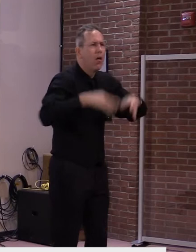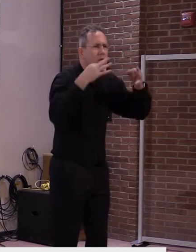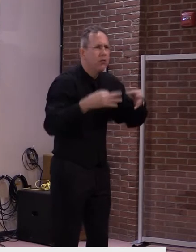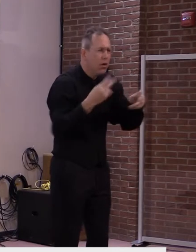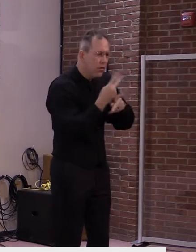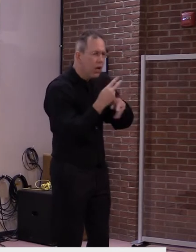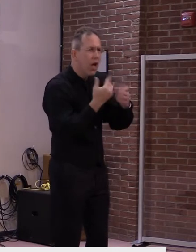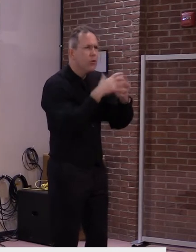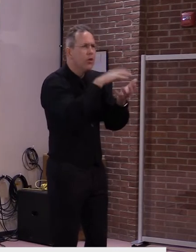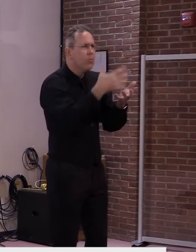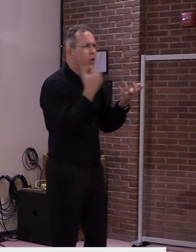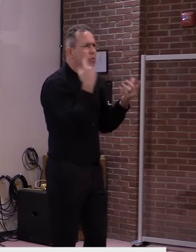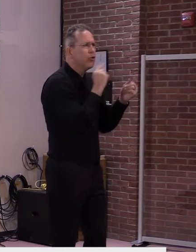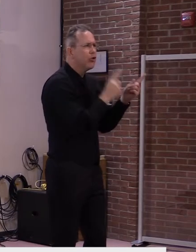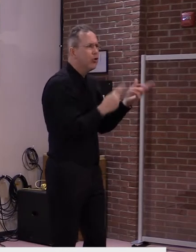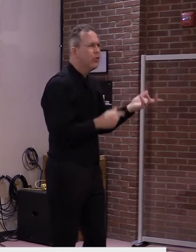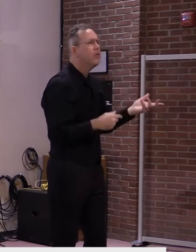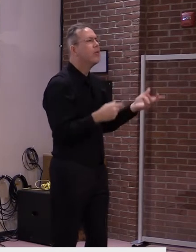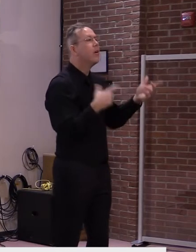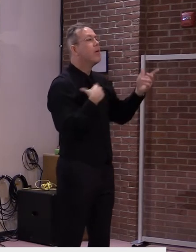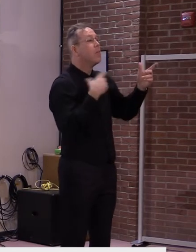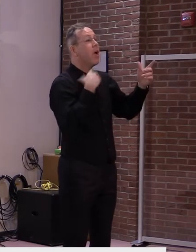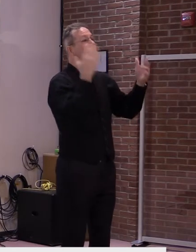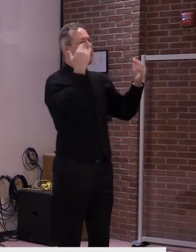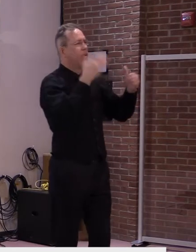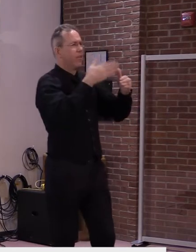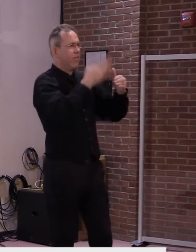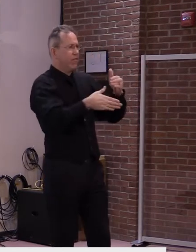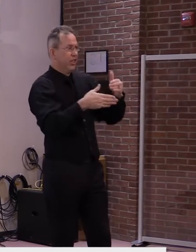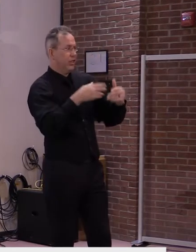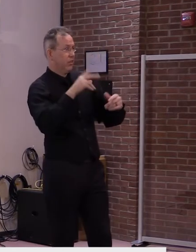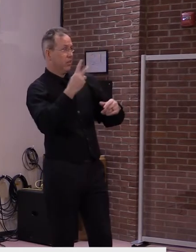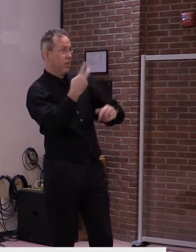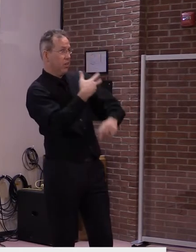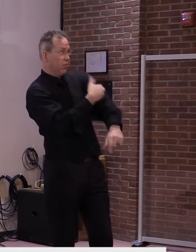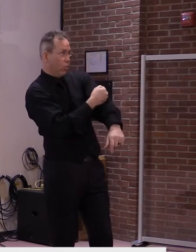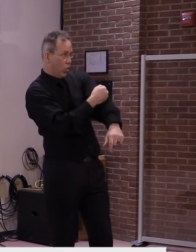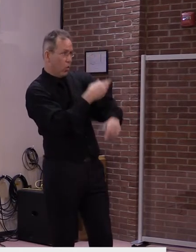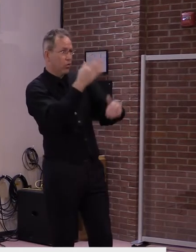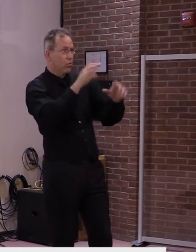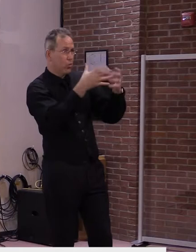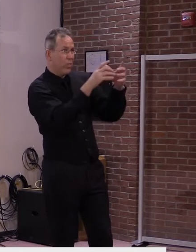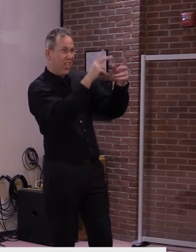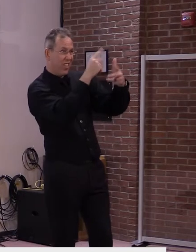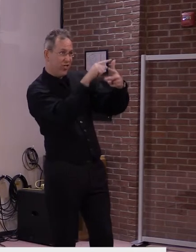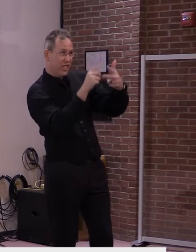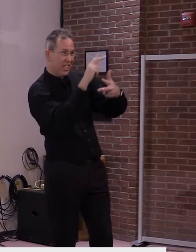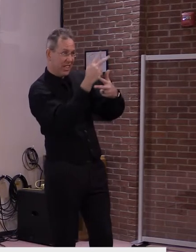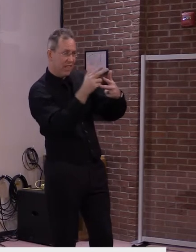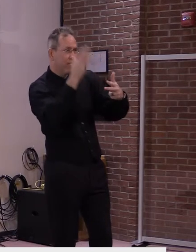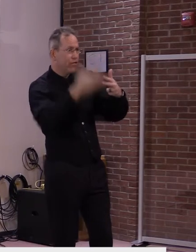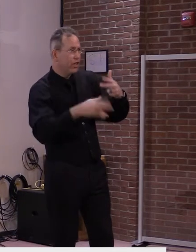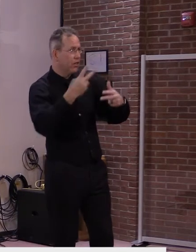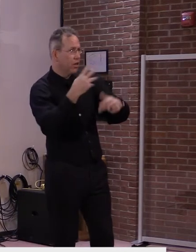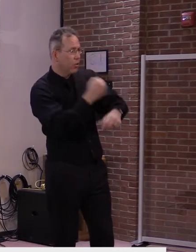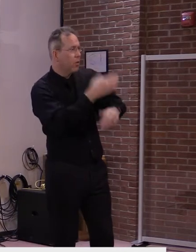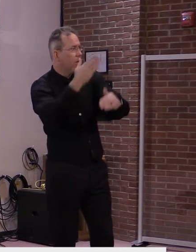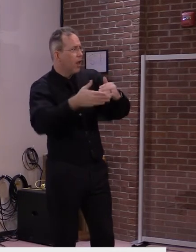Obviously, this would accelerate the time frame. Speaking of additional doses, This week, we received an